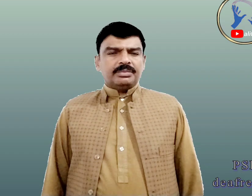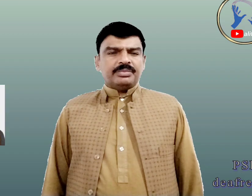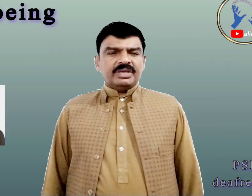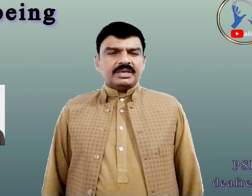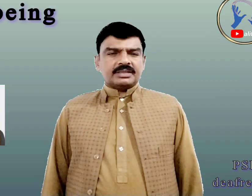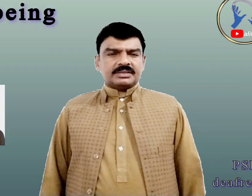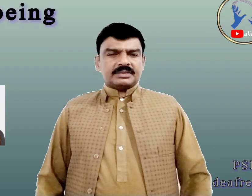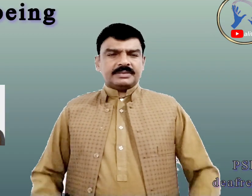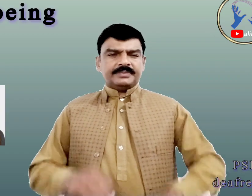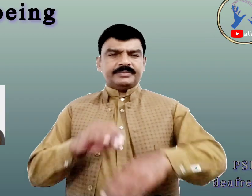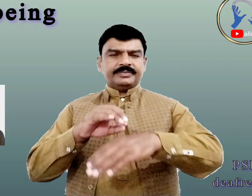human beings,